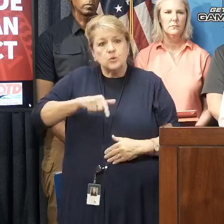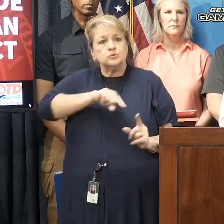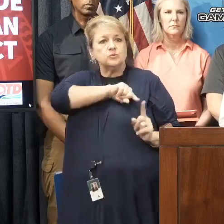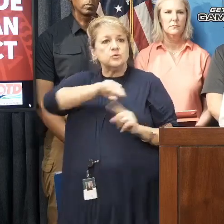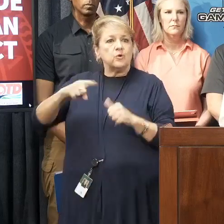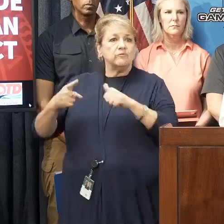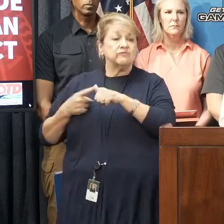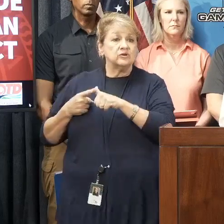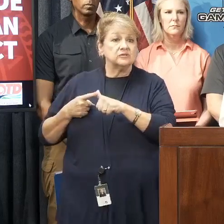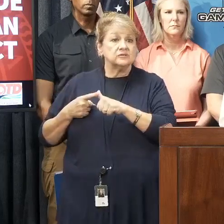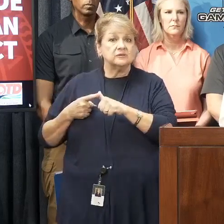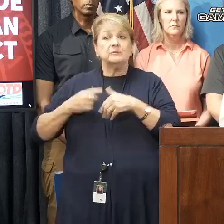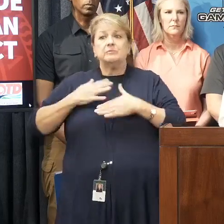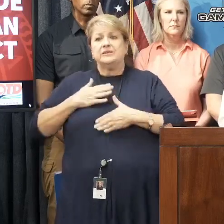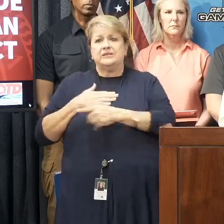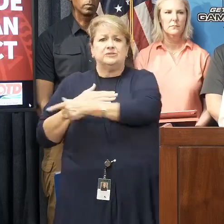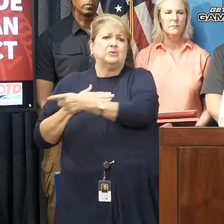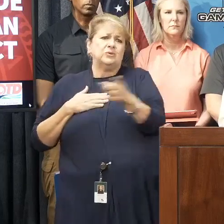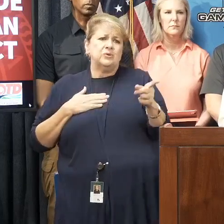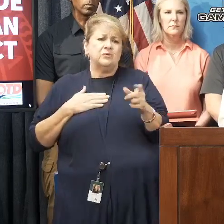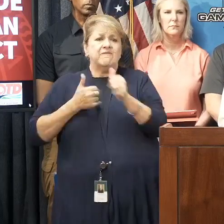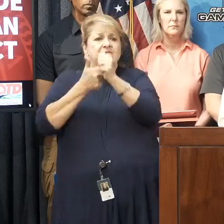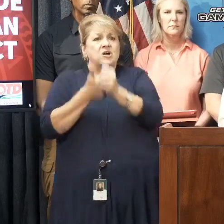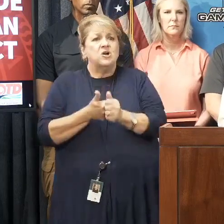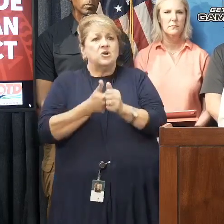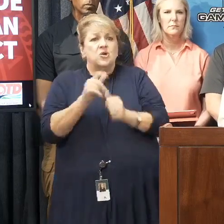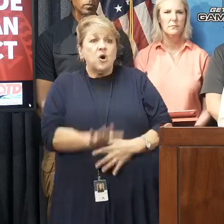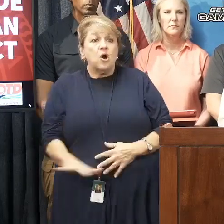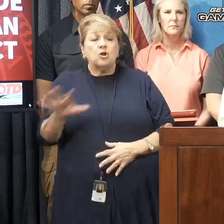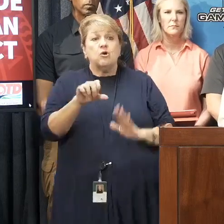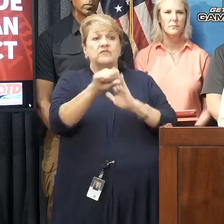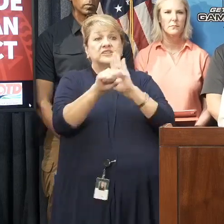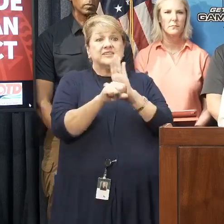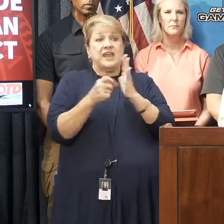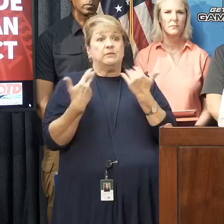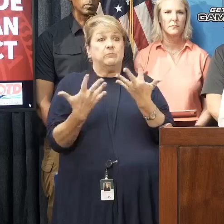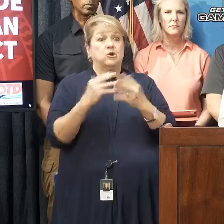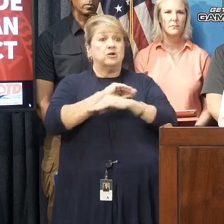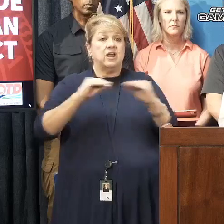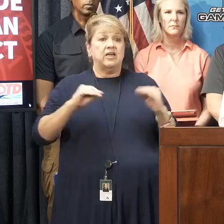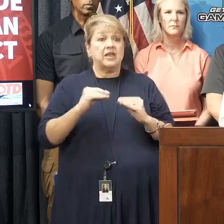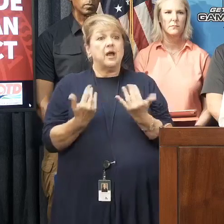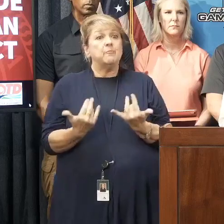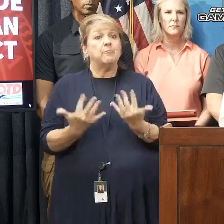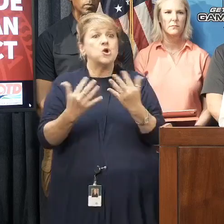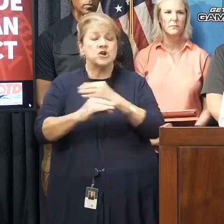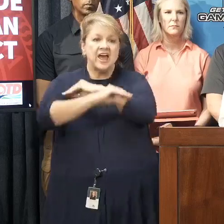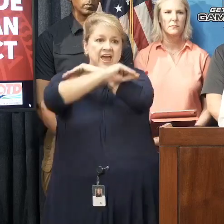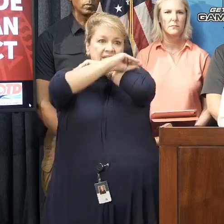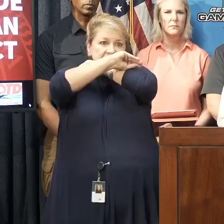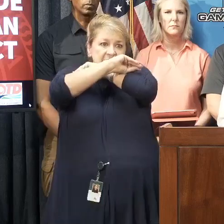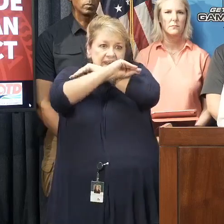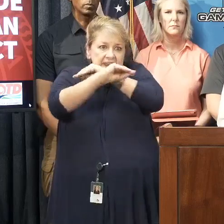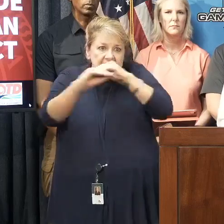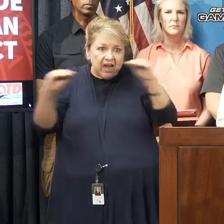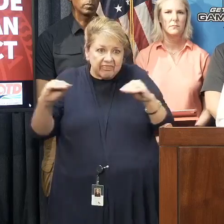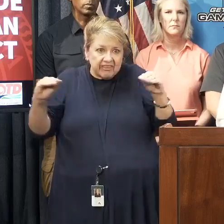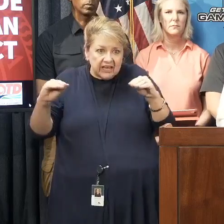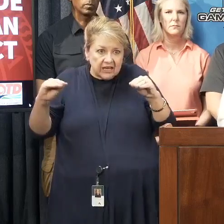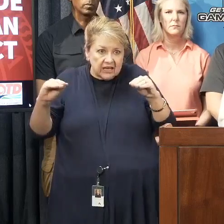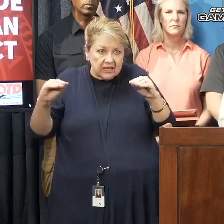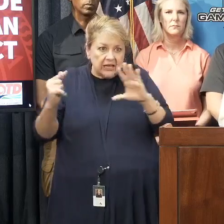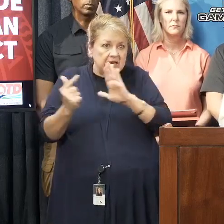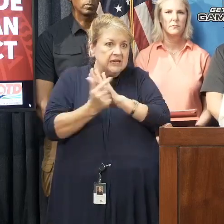the statewide burn ban. This includes not burning anything at all. We're asking you to